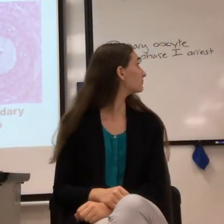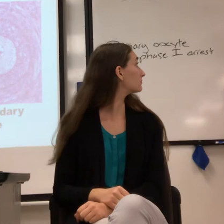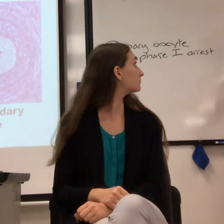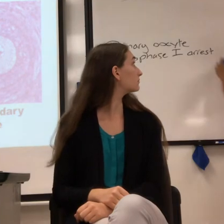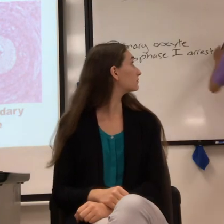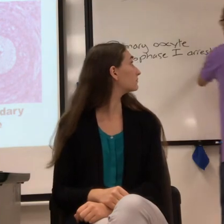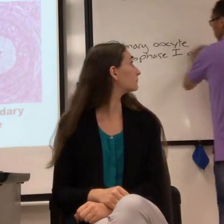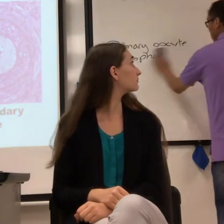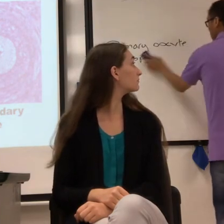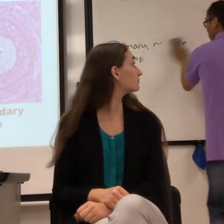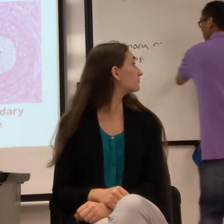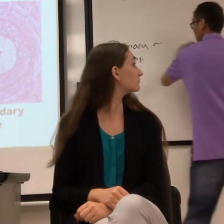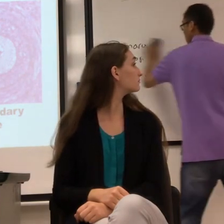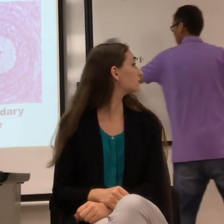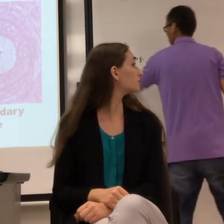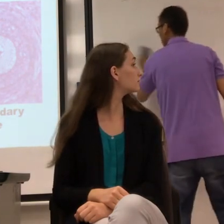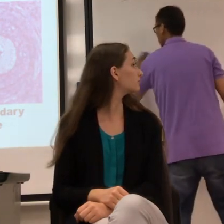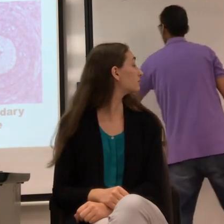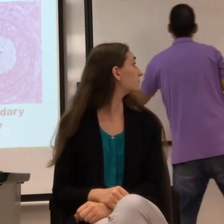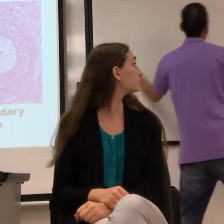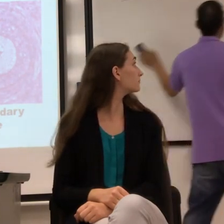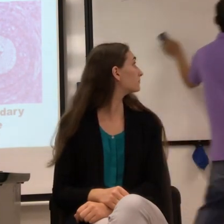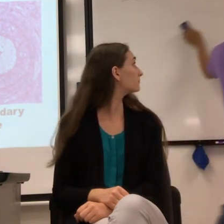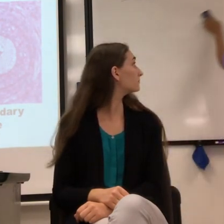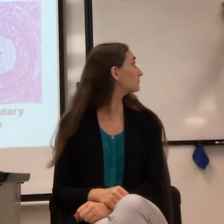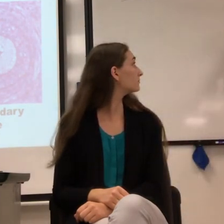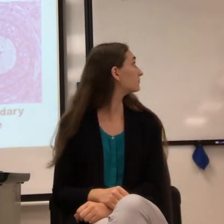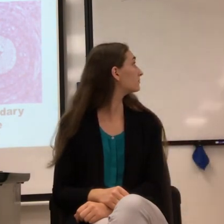Let me start up here. Let me refer to more.